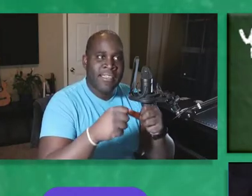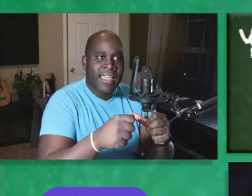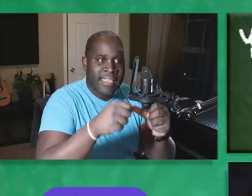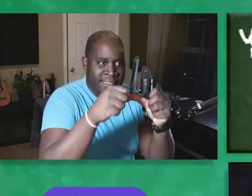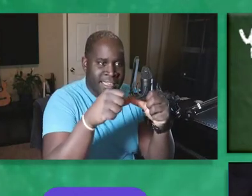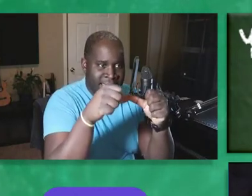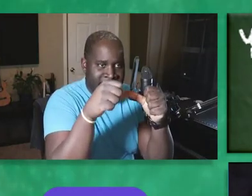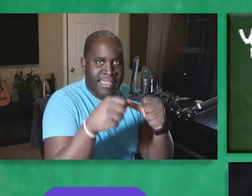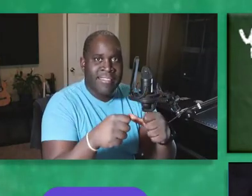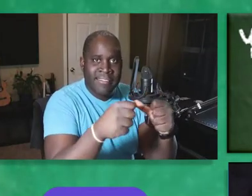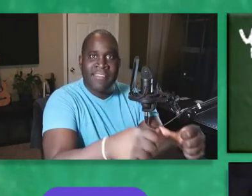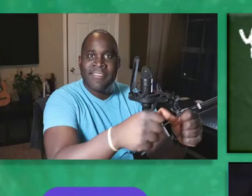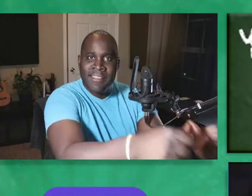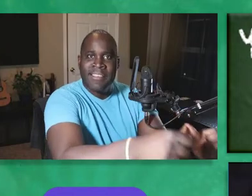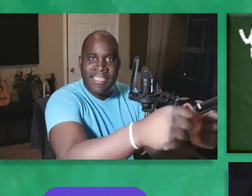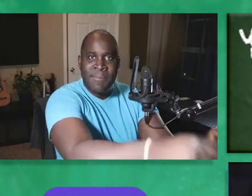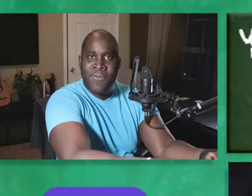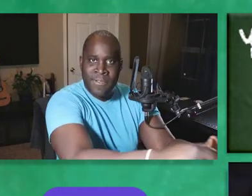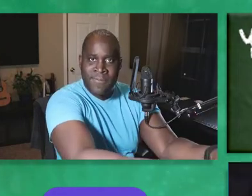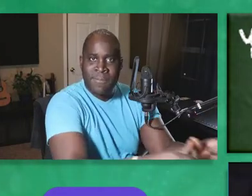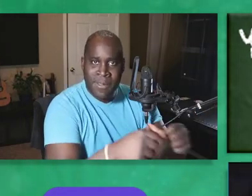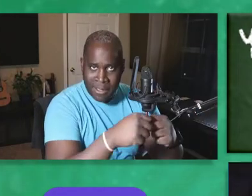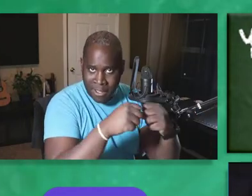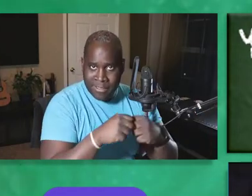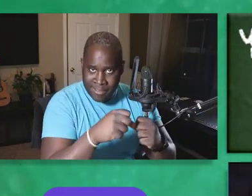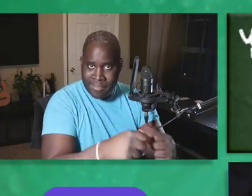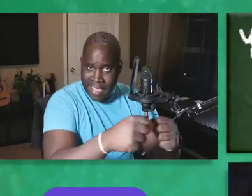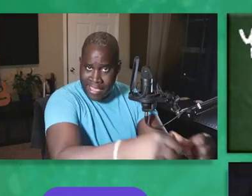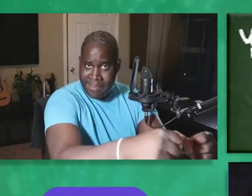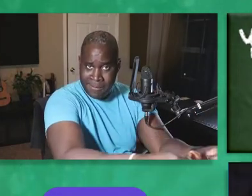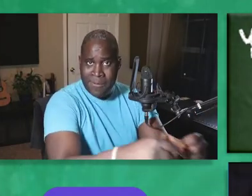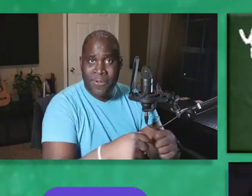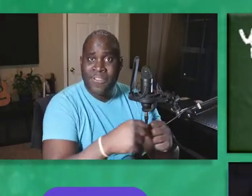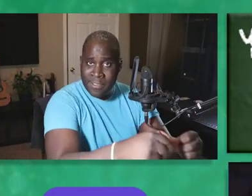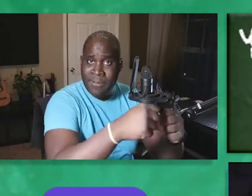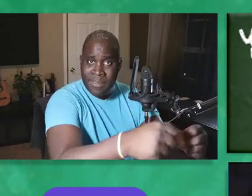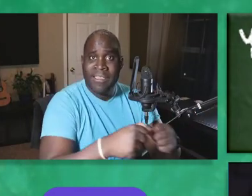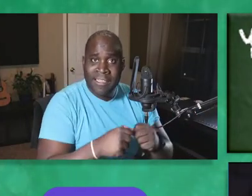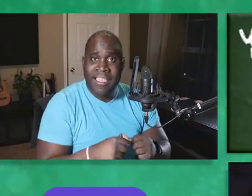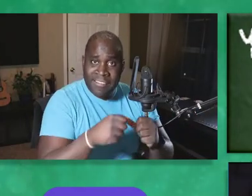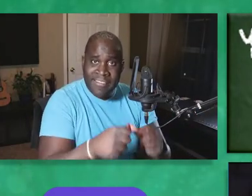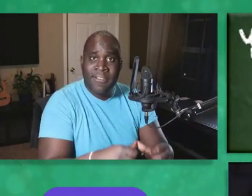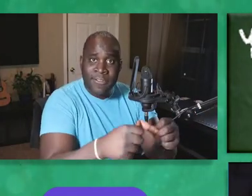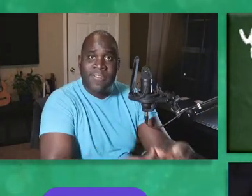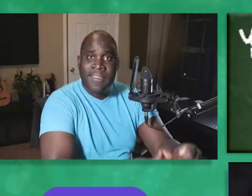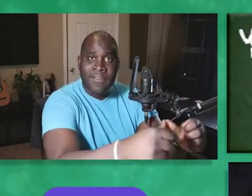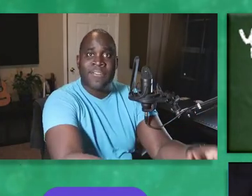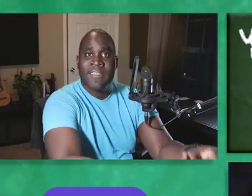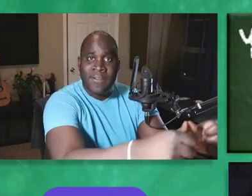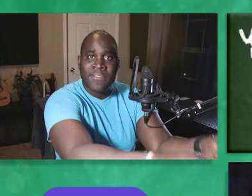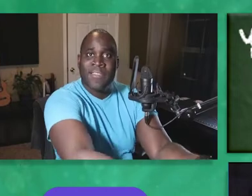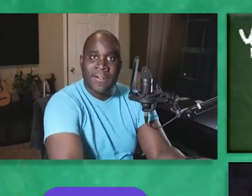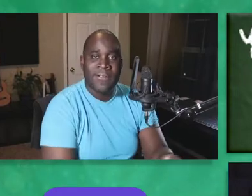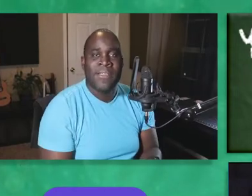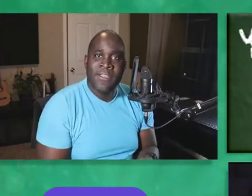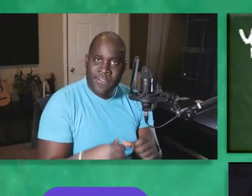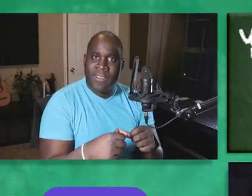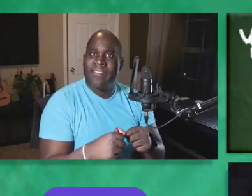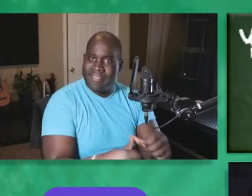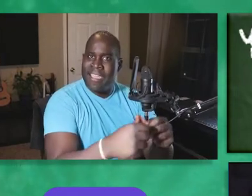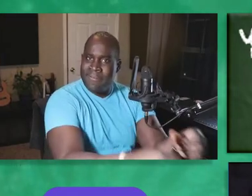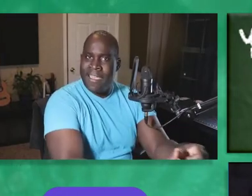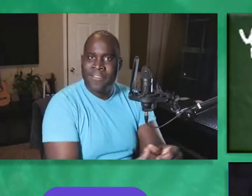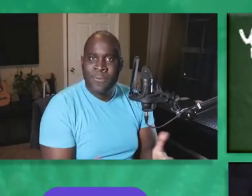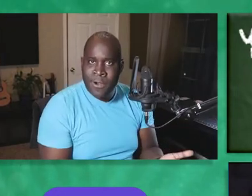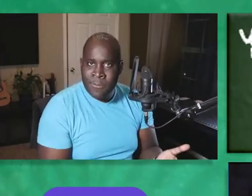but basically, like, consistently moving, staying, or still. Like, still. So,